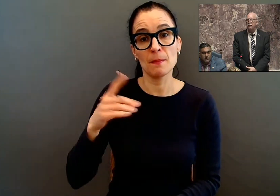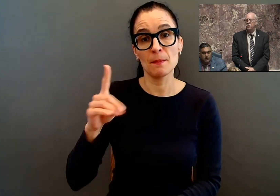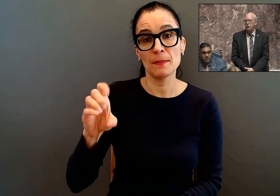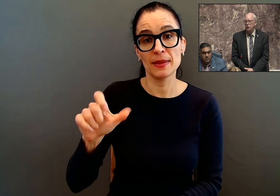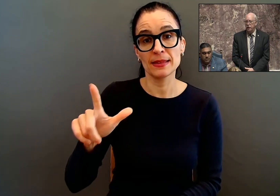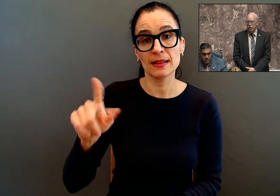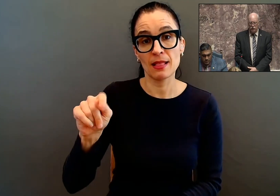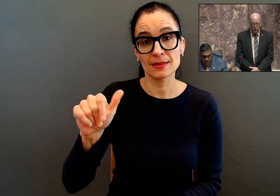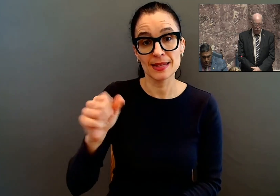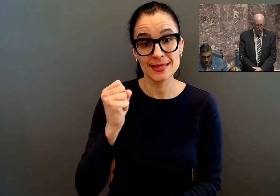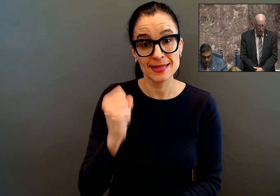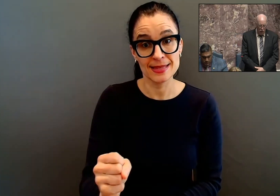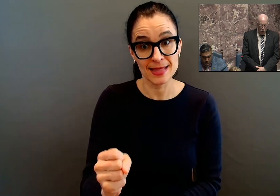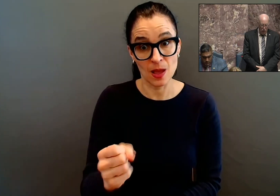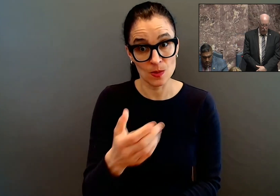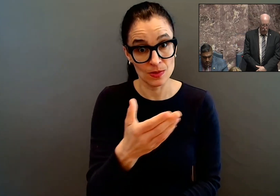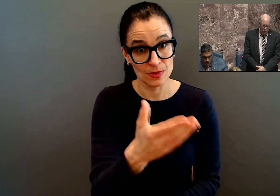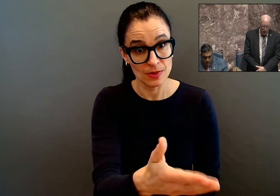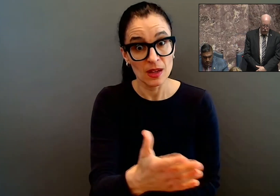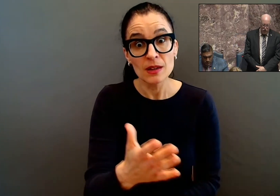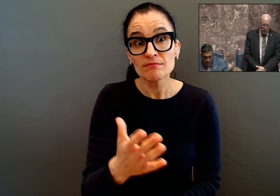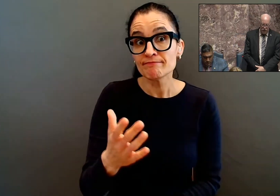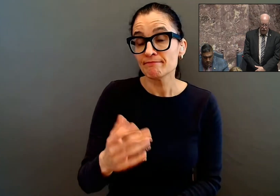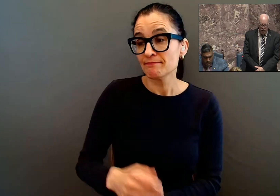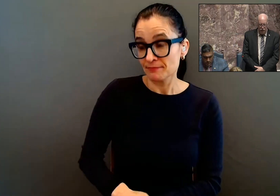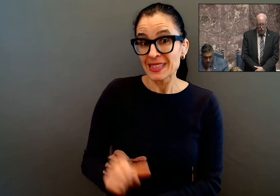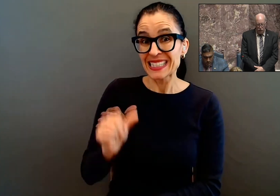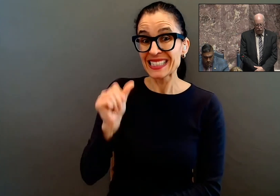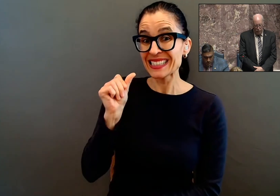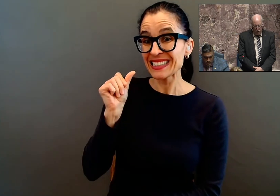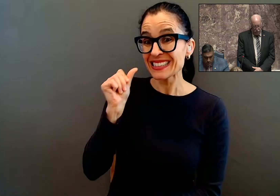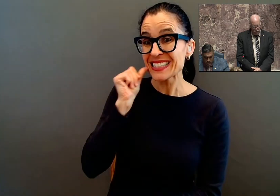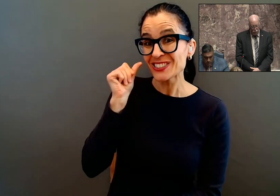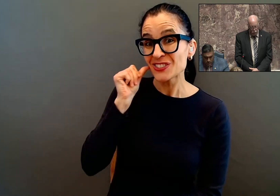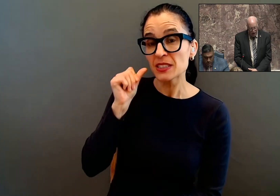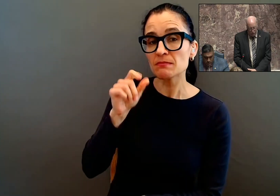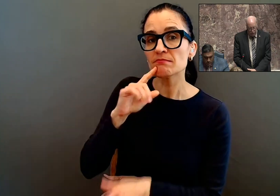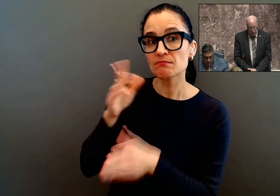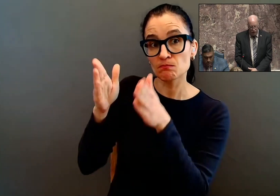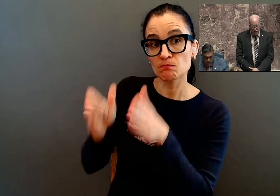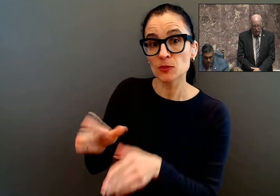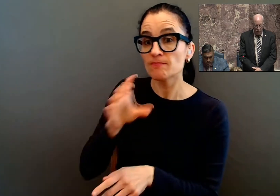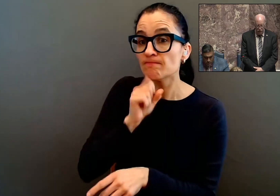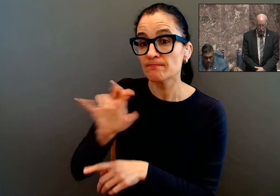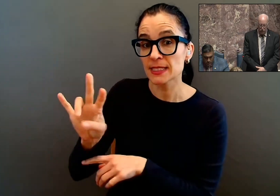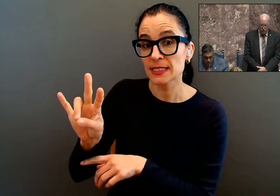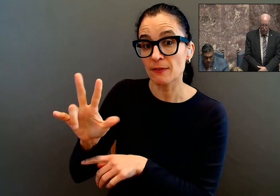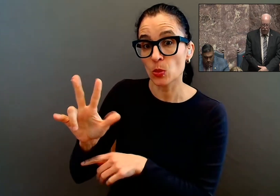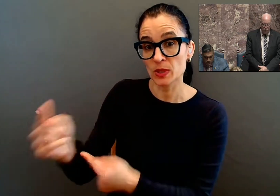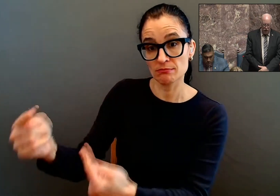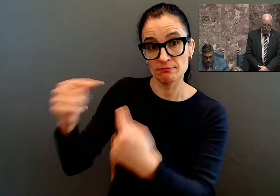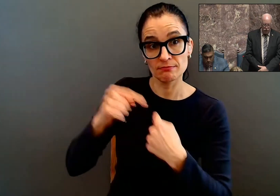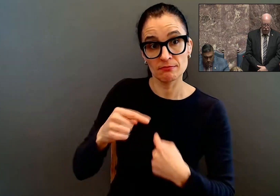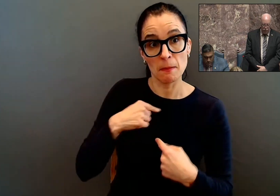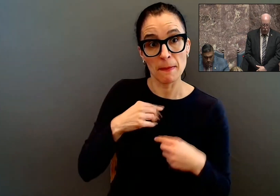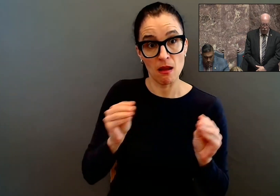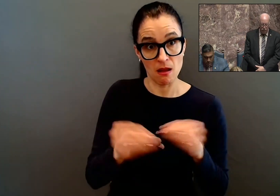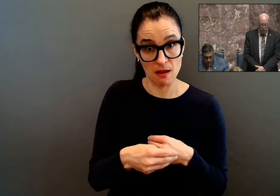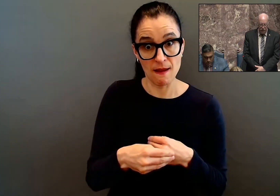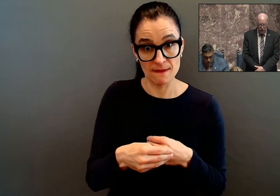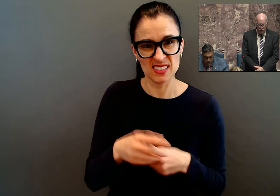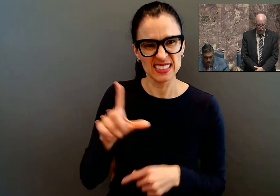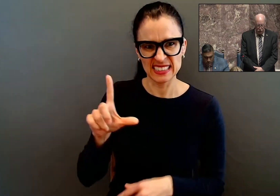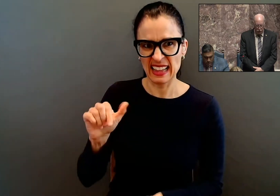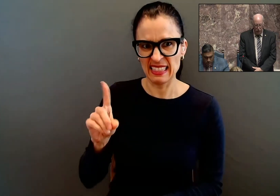Ladner office in tears. Her pension is $1,800 a month, her rent is $1,800 a month, and now she's broke